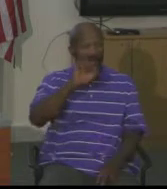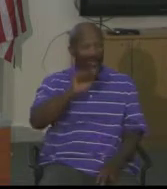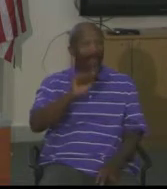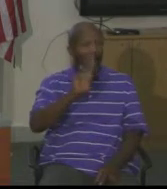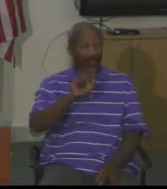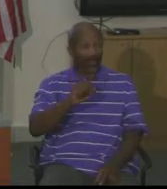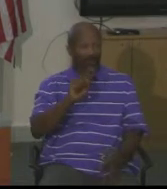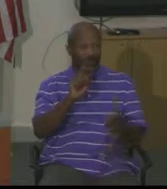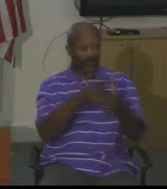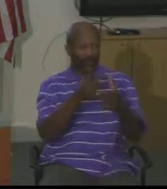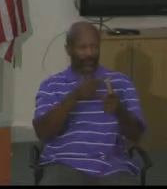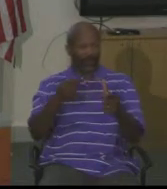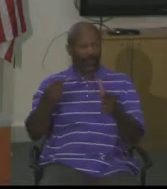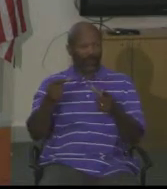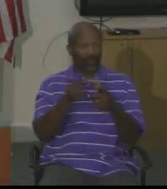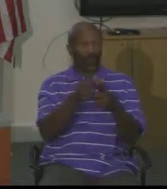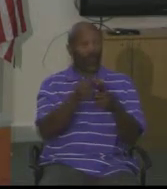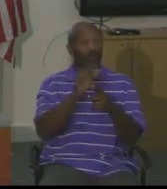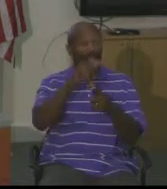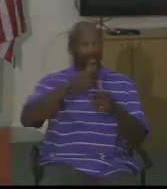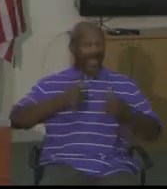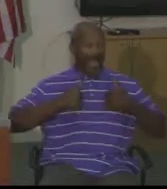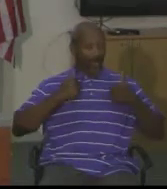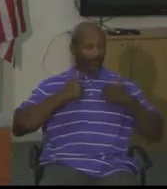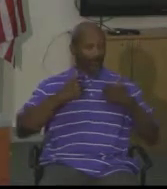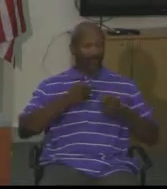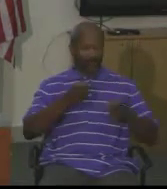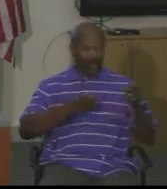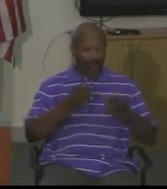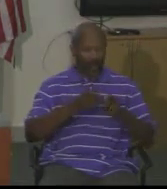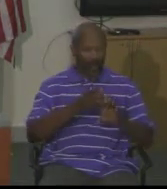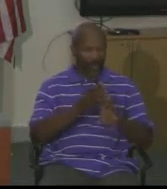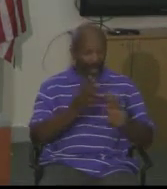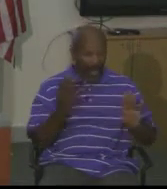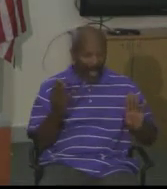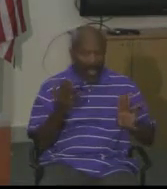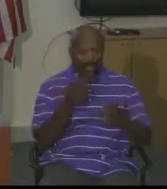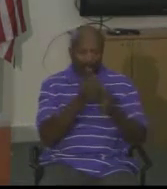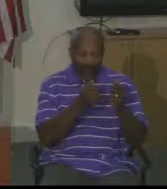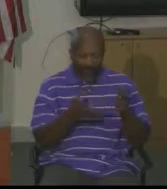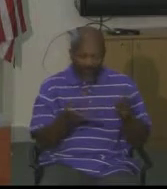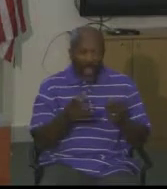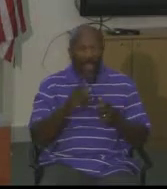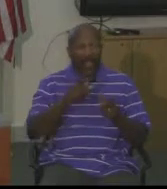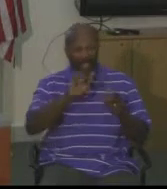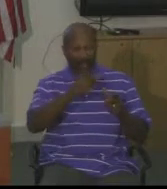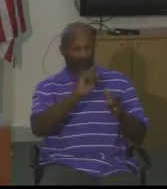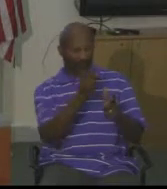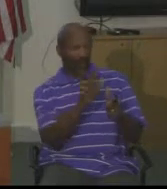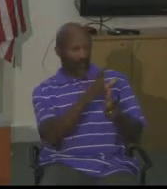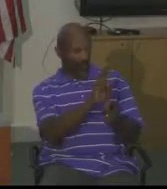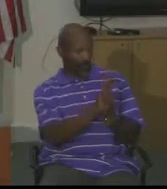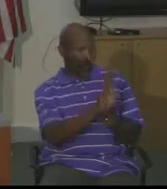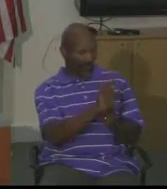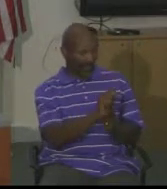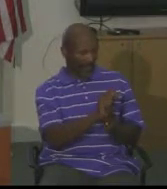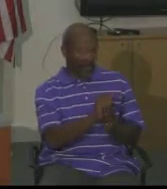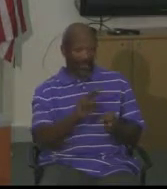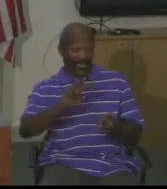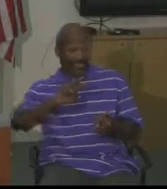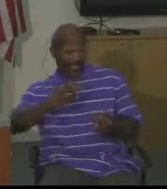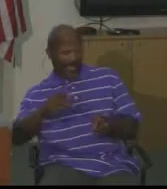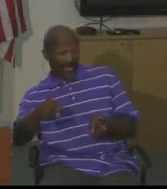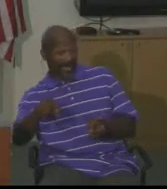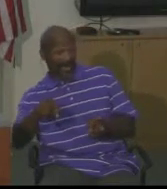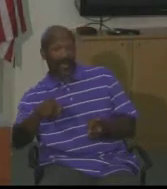first connector defined the address, the control lines, and the first 32 bits. The second